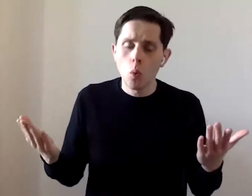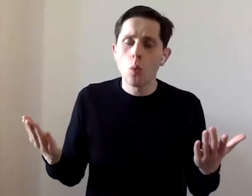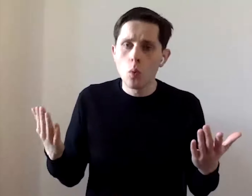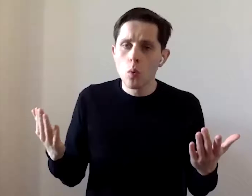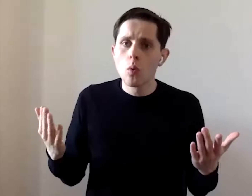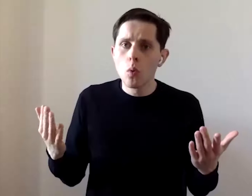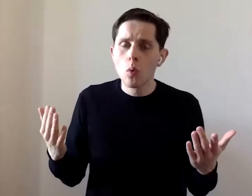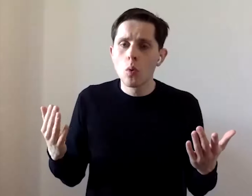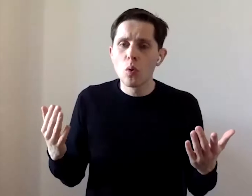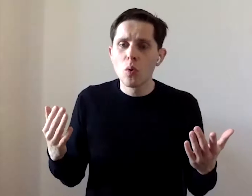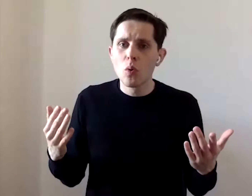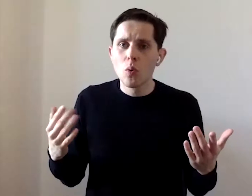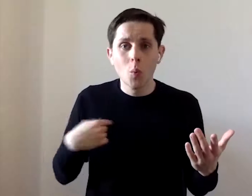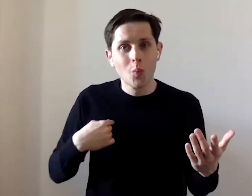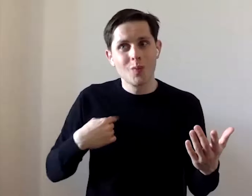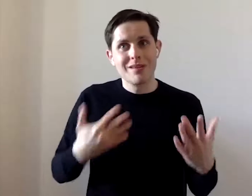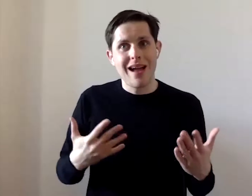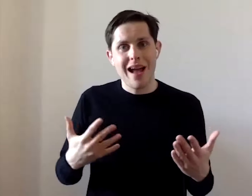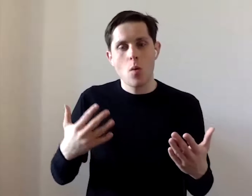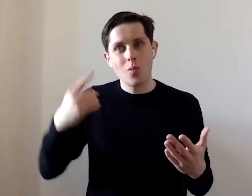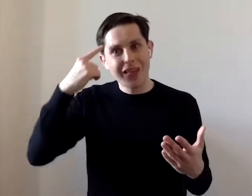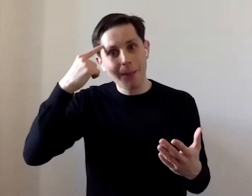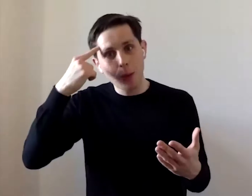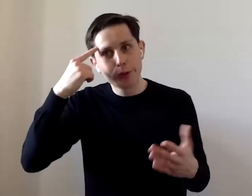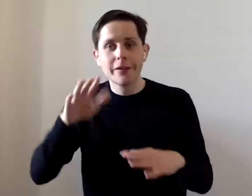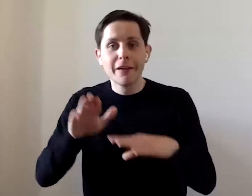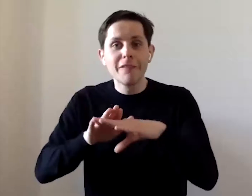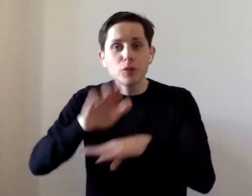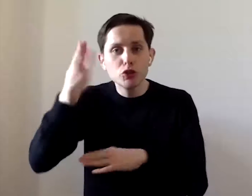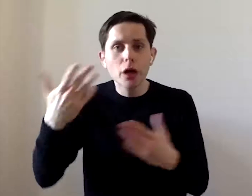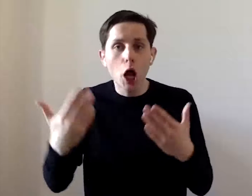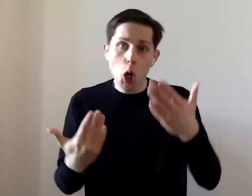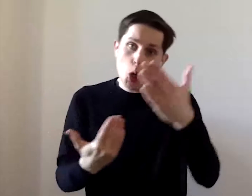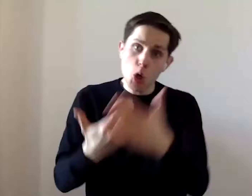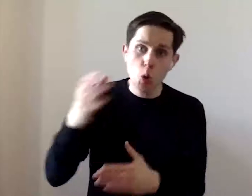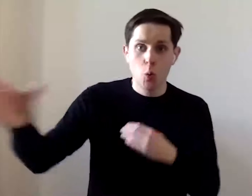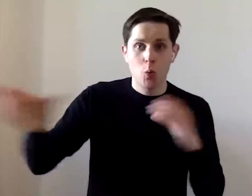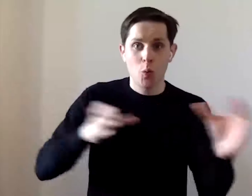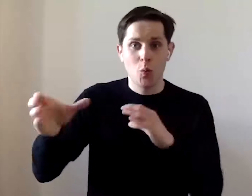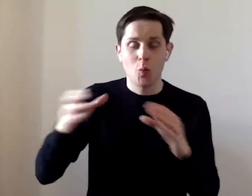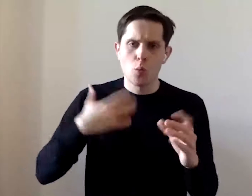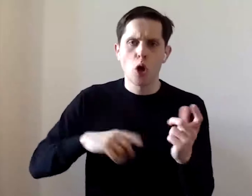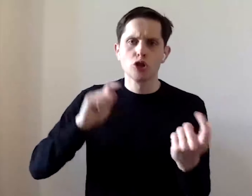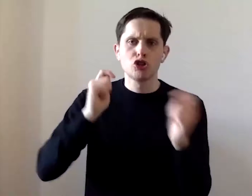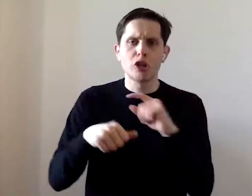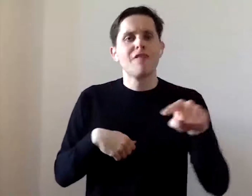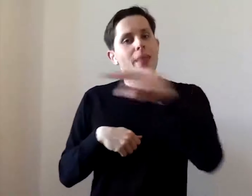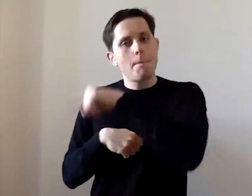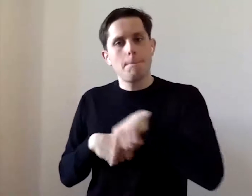about these things. You know, we've gone through it now. We've dealt with it, and we're still dealing with it, but we've gone through many years